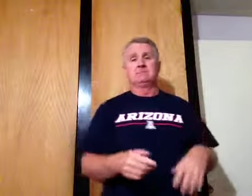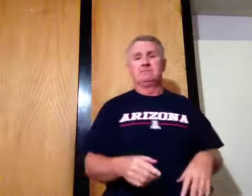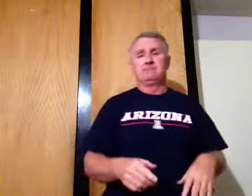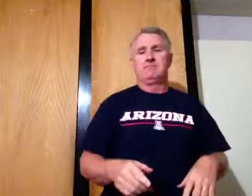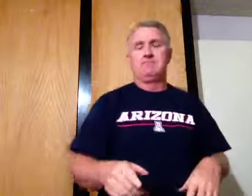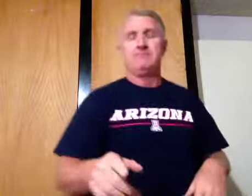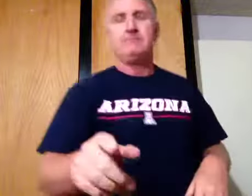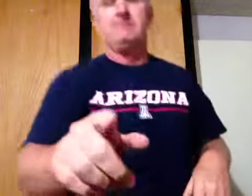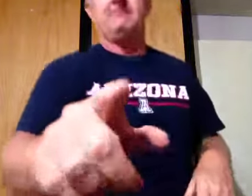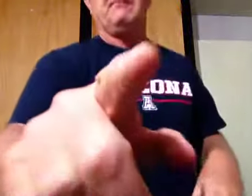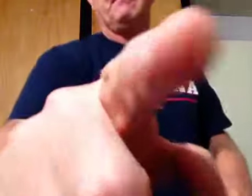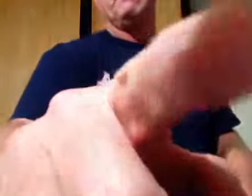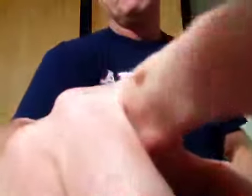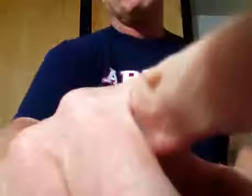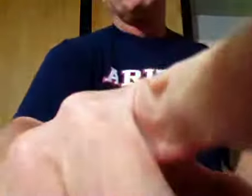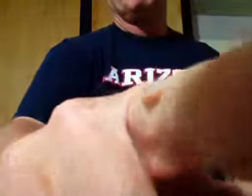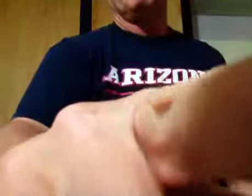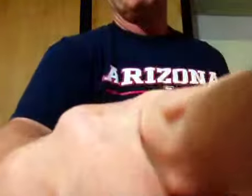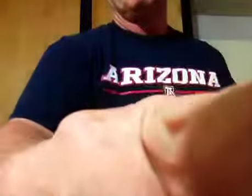And when they finally came up with the reason why condensation